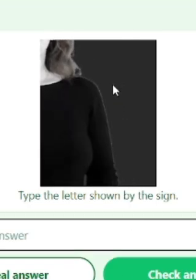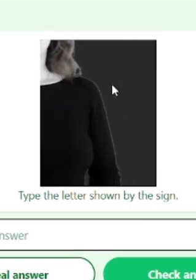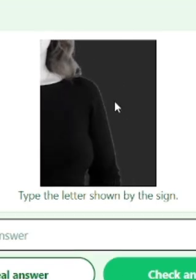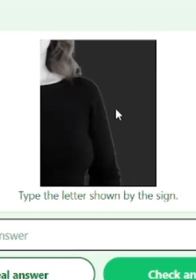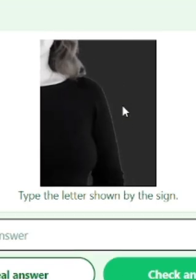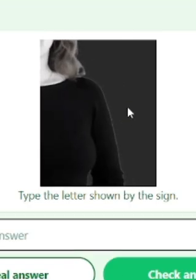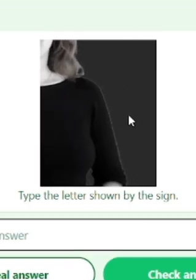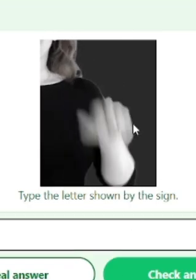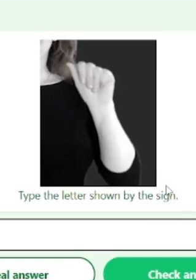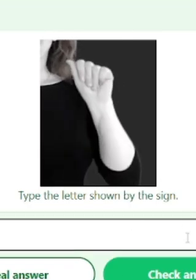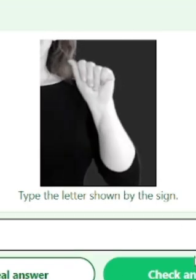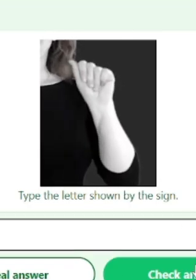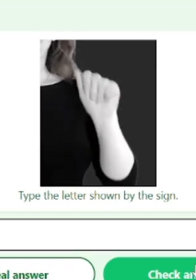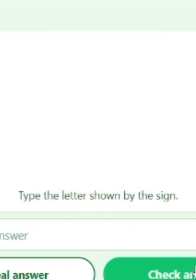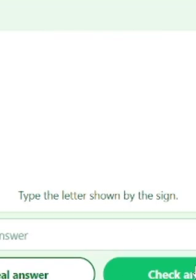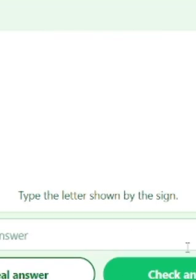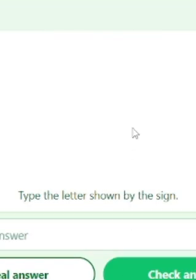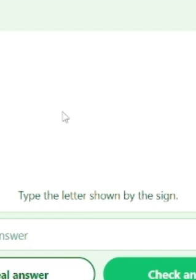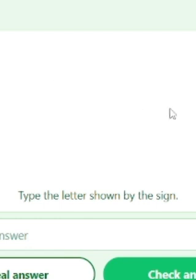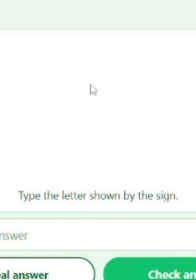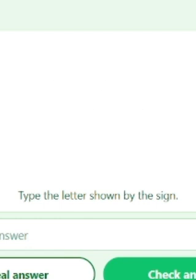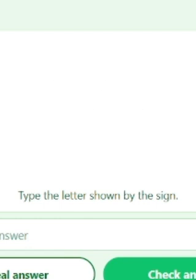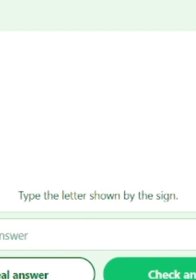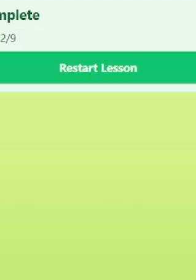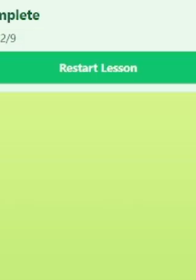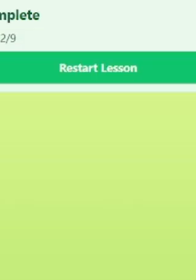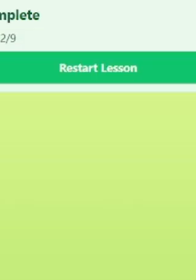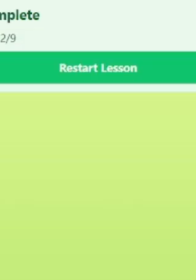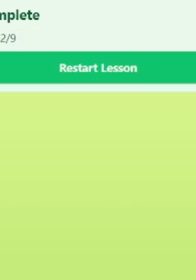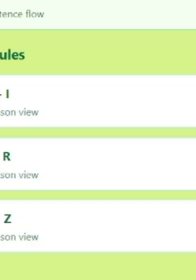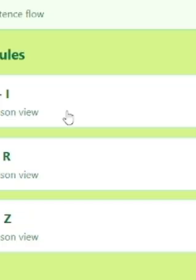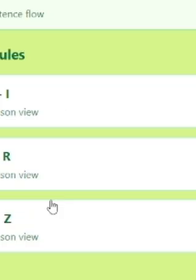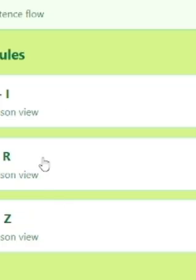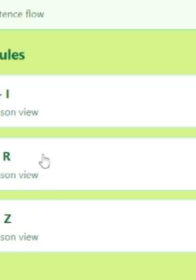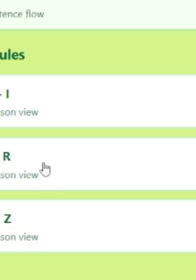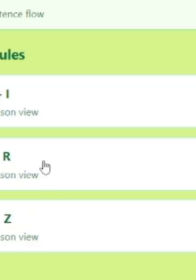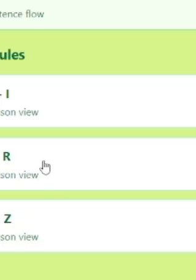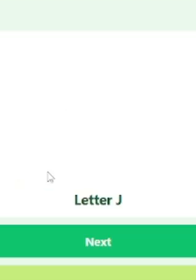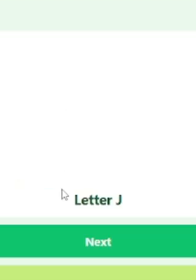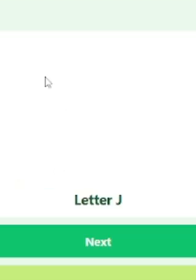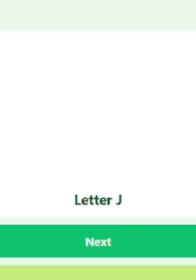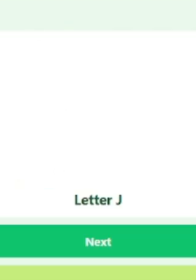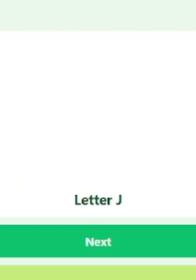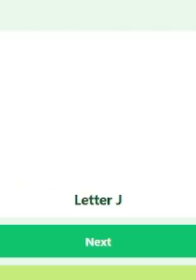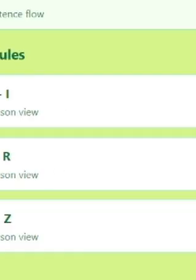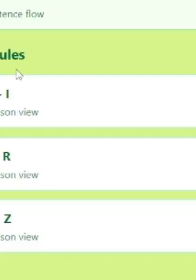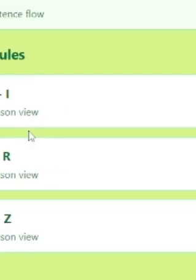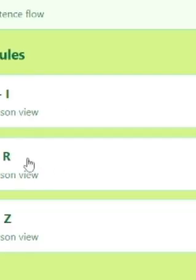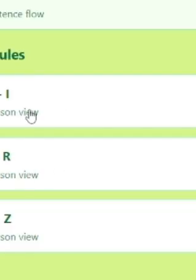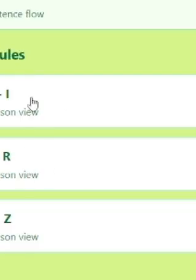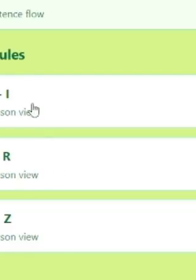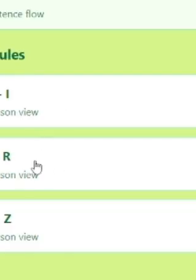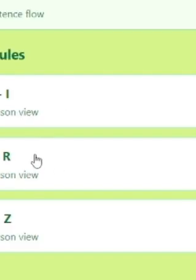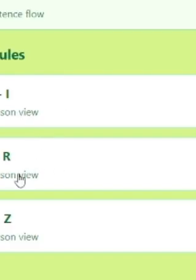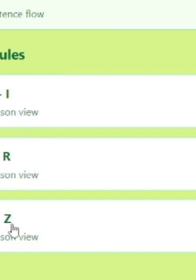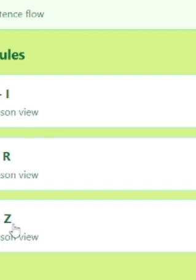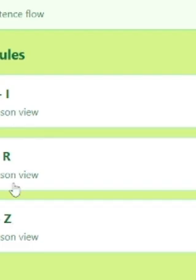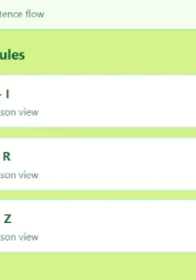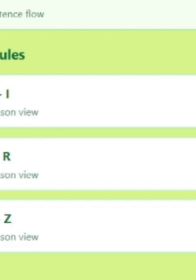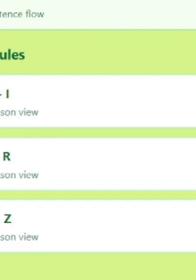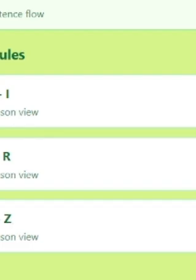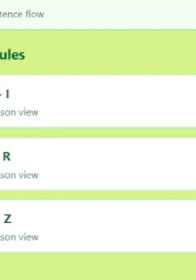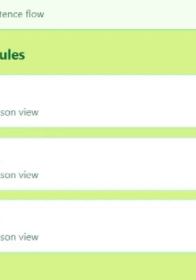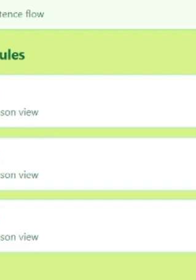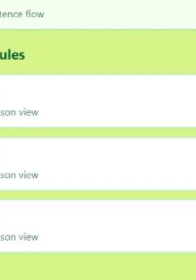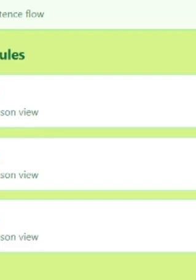the next one, which is A. So this is how you learn. You complete it, and you can learn all of the letters, so A through